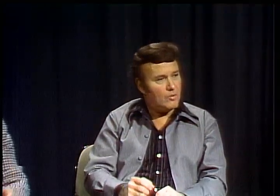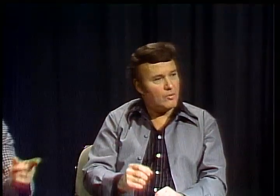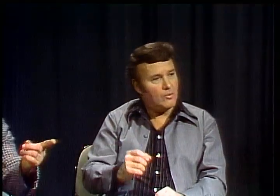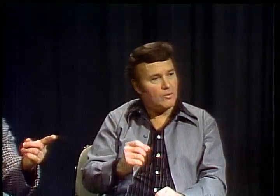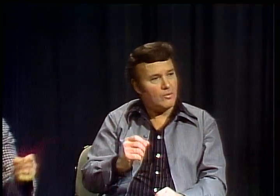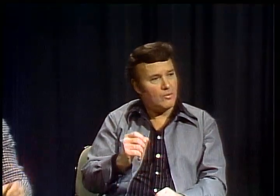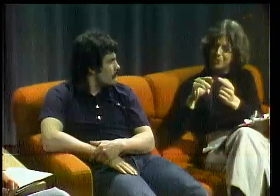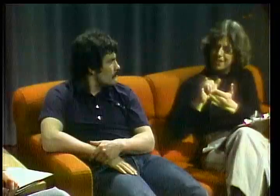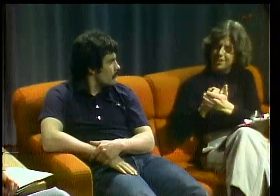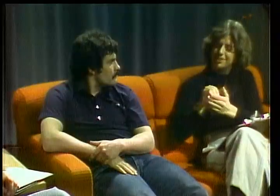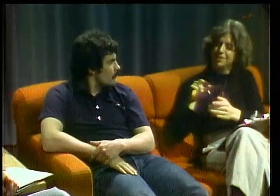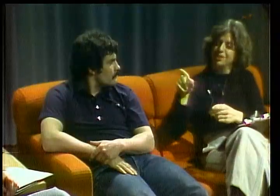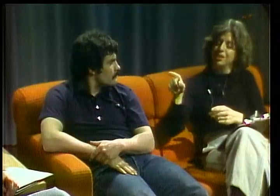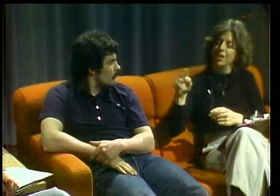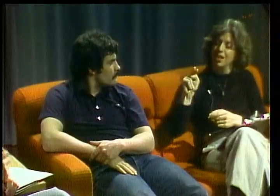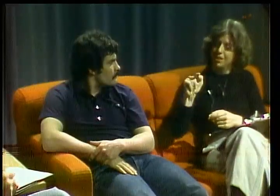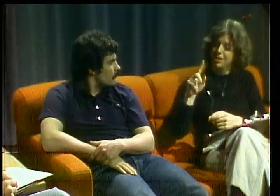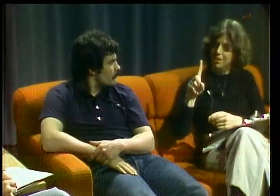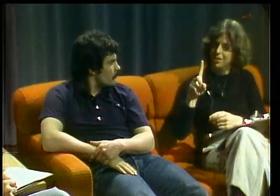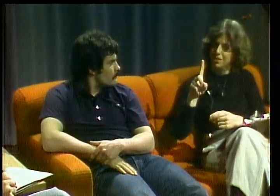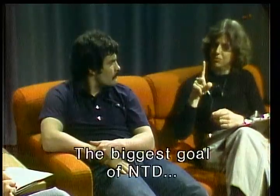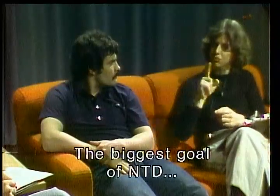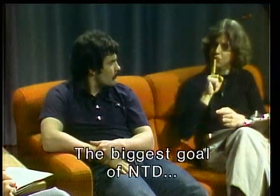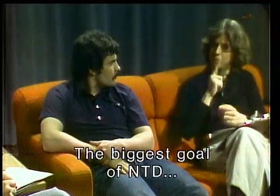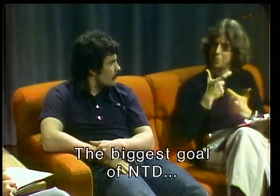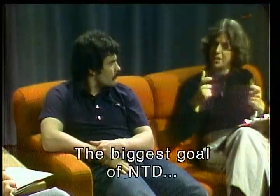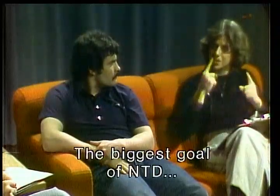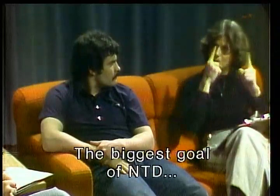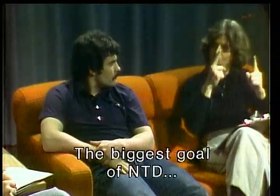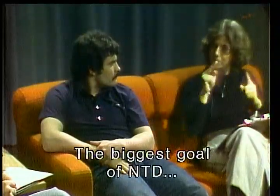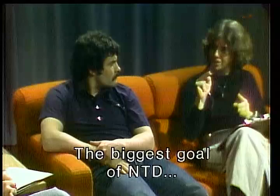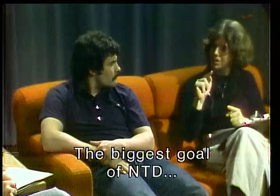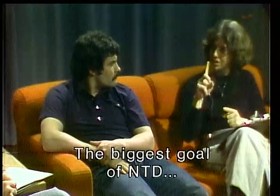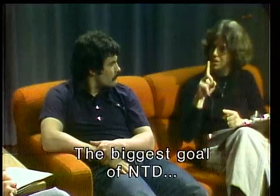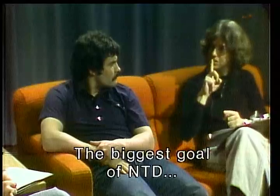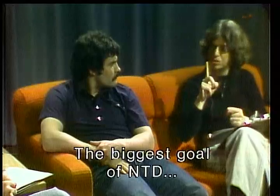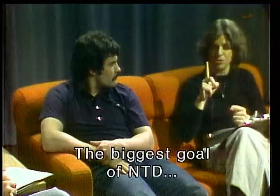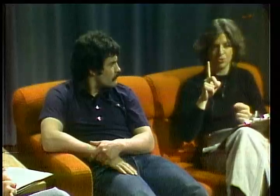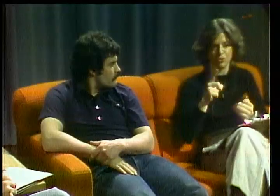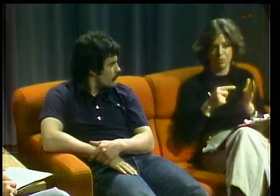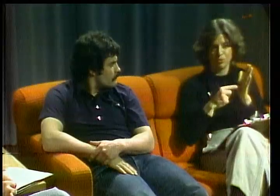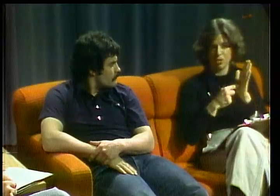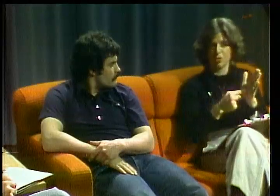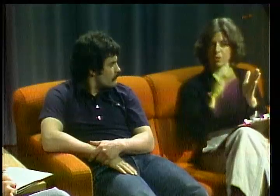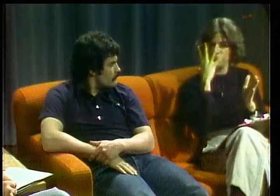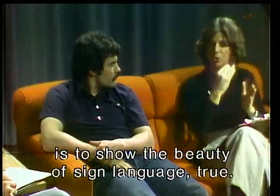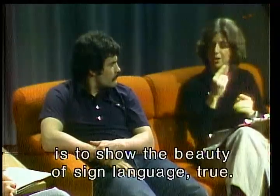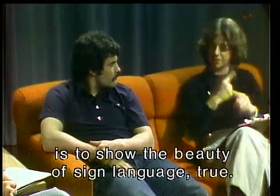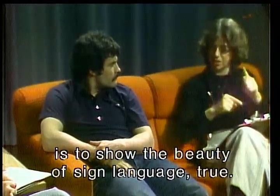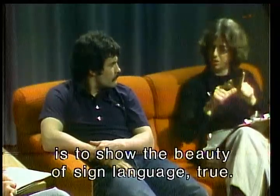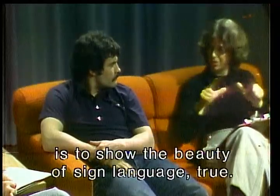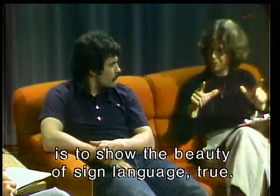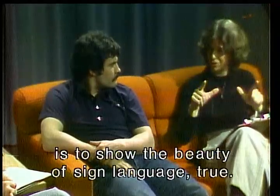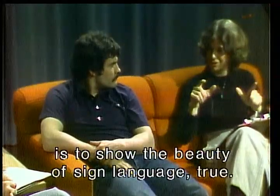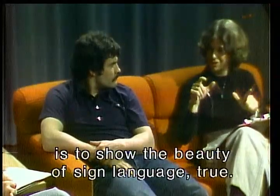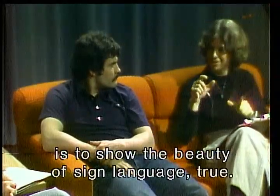Can I add to that, NTD, the biggest goal of NTD is to show the beauty of sign language. Is